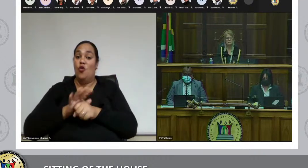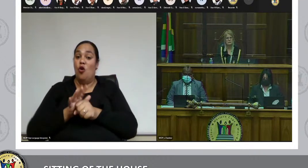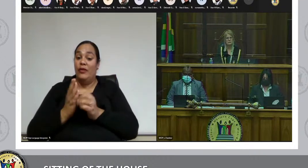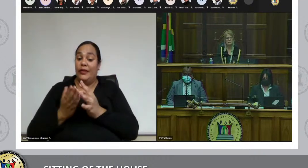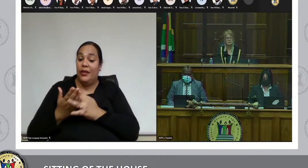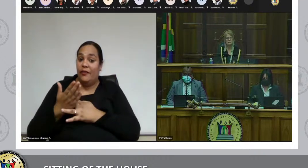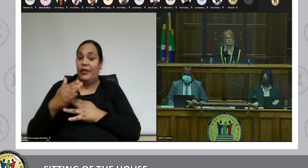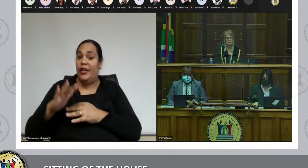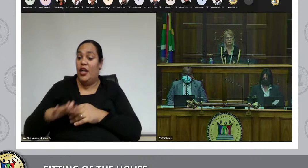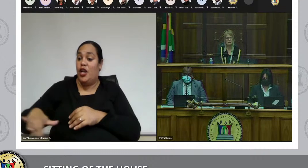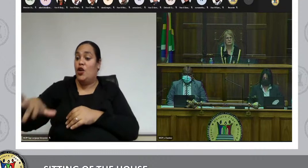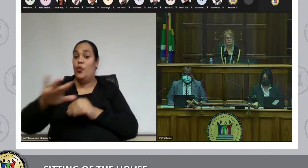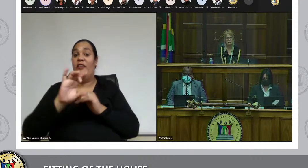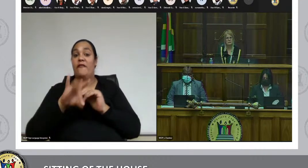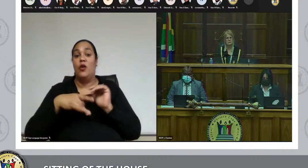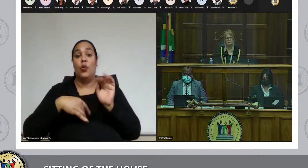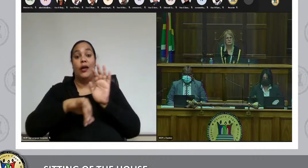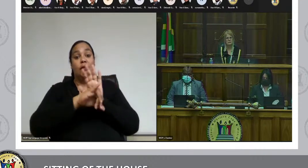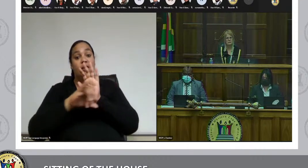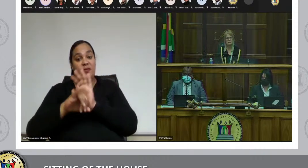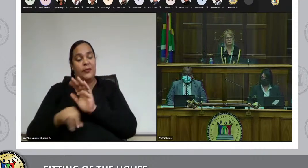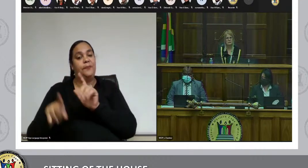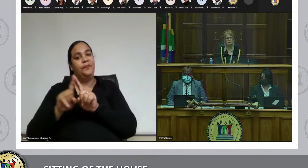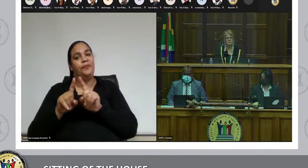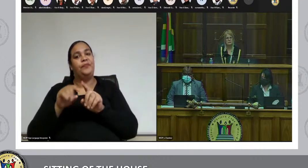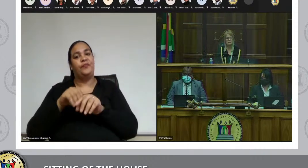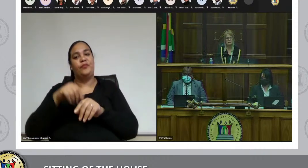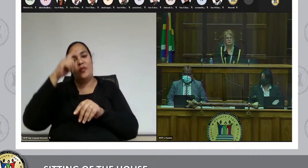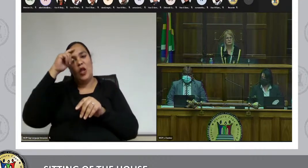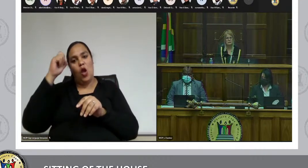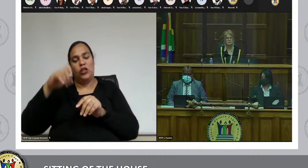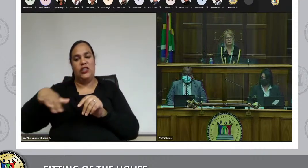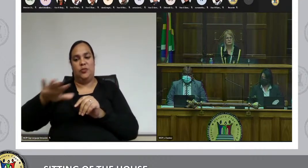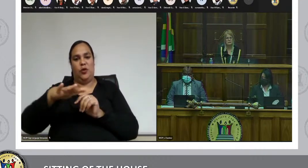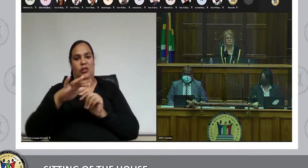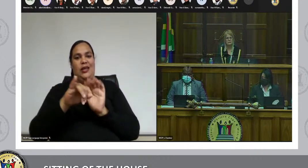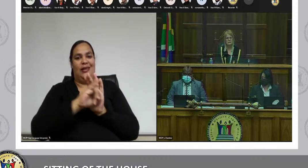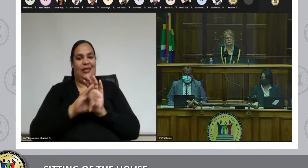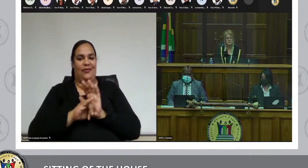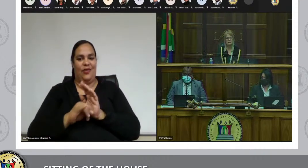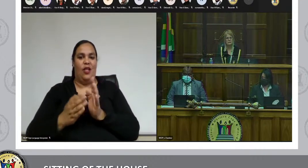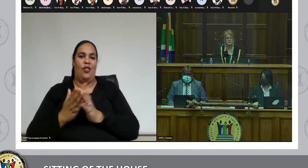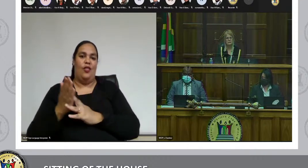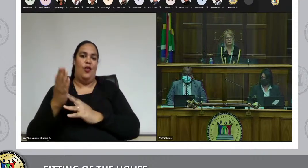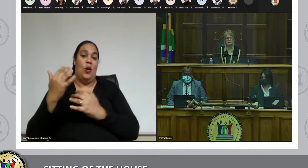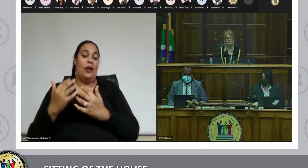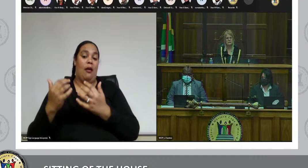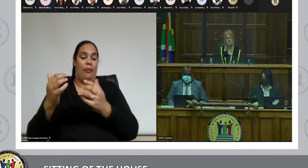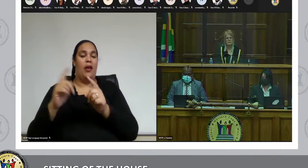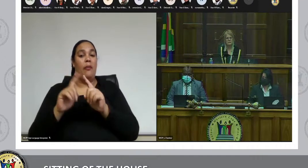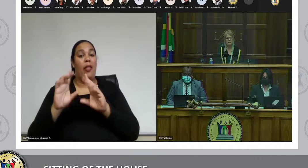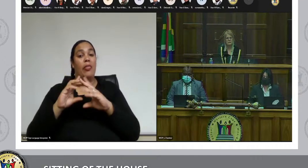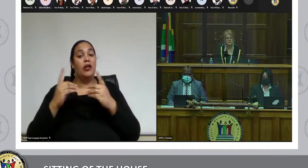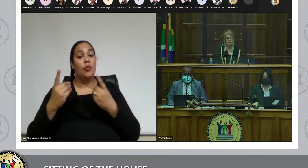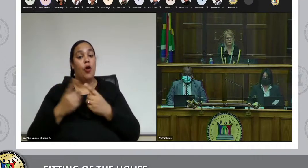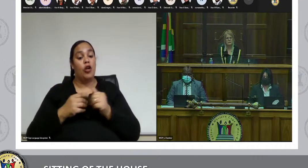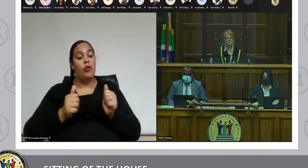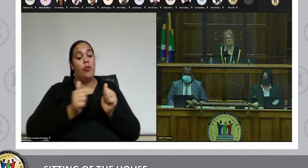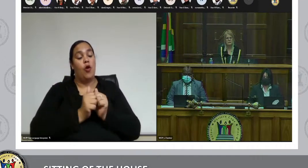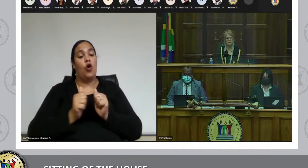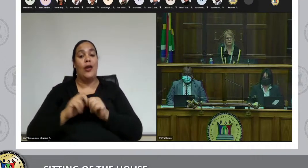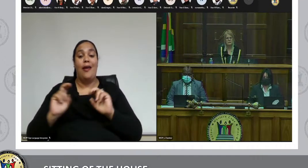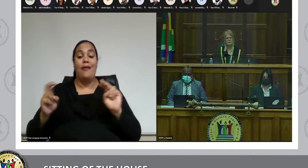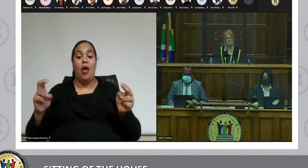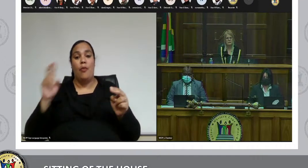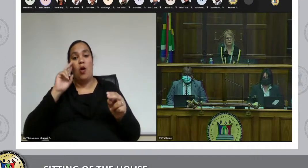areas as identified and into the hotspot areas as identified by Cabinet, the department partnered with neighbourhood